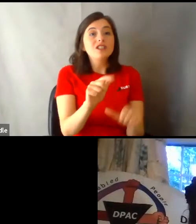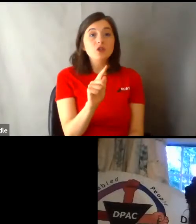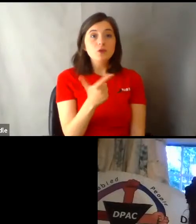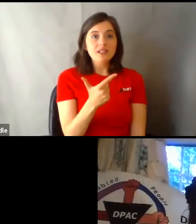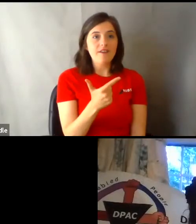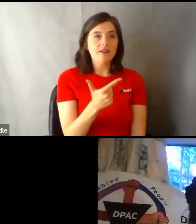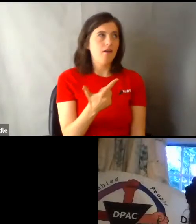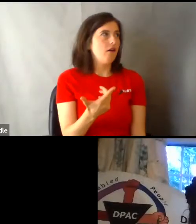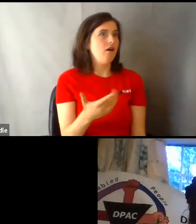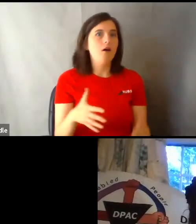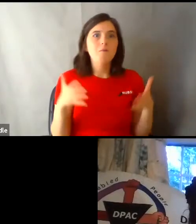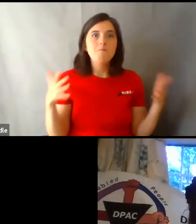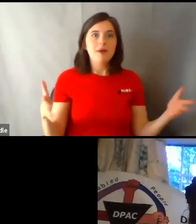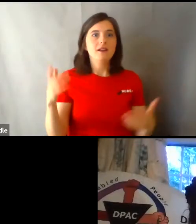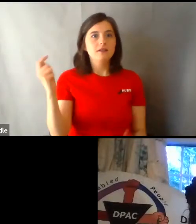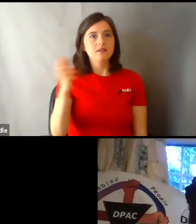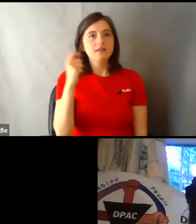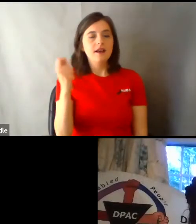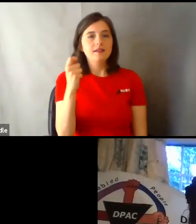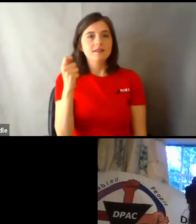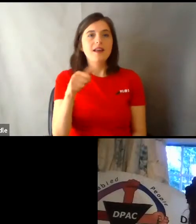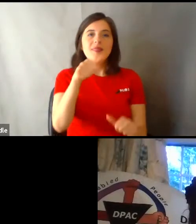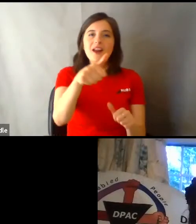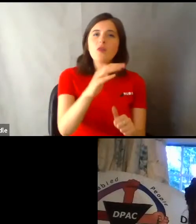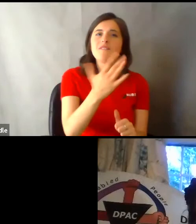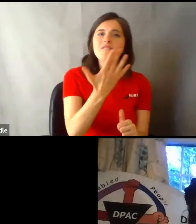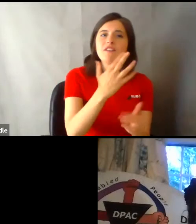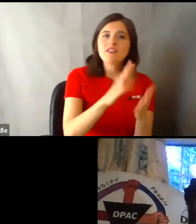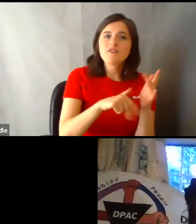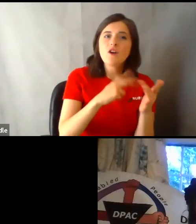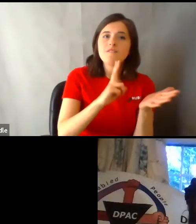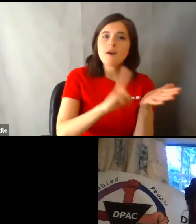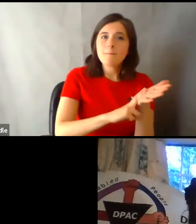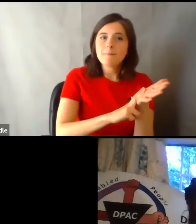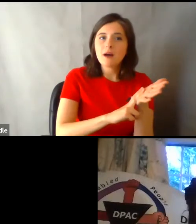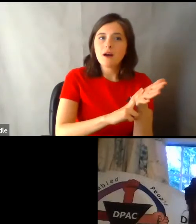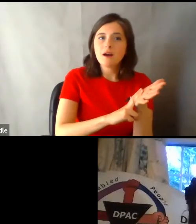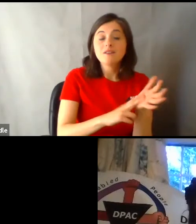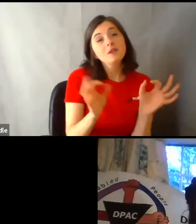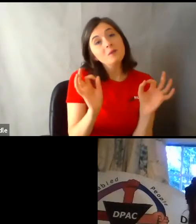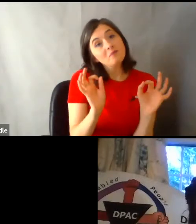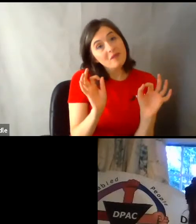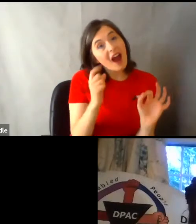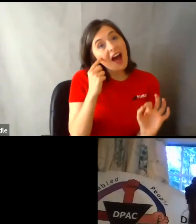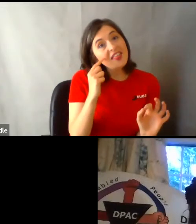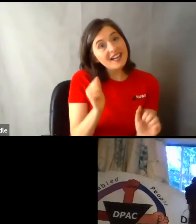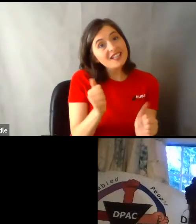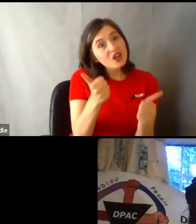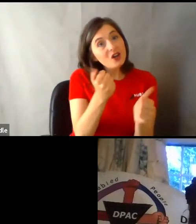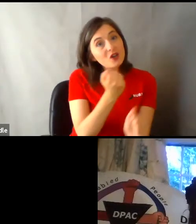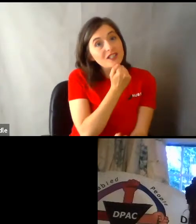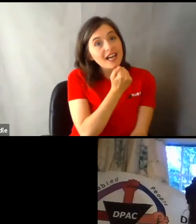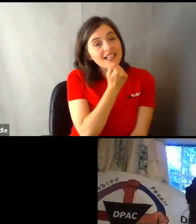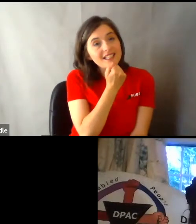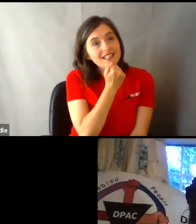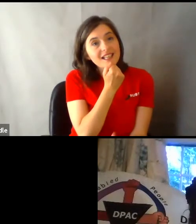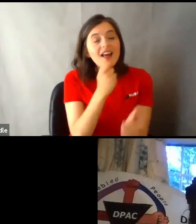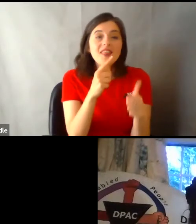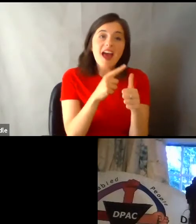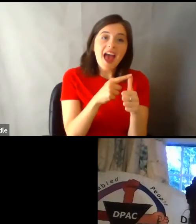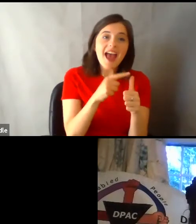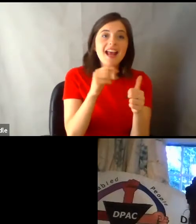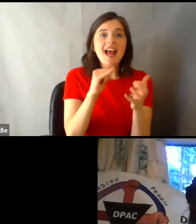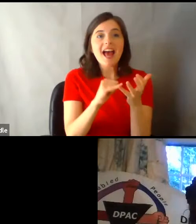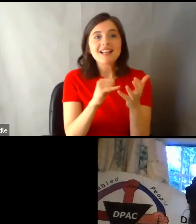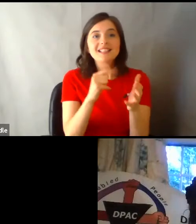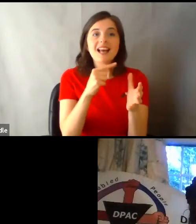success. Then on the 5th of November, a somewhat appropriate date, I think you might agree, the ASA